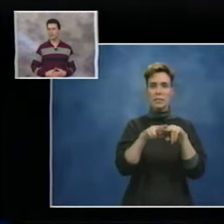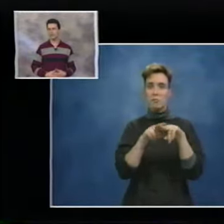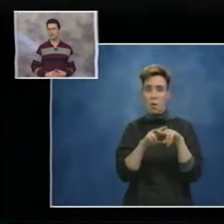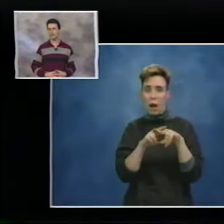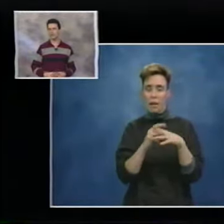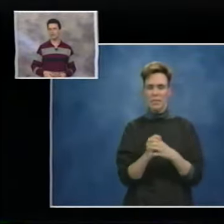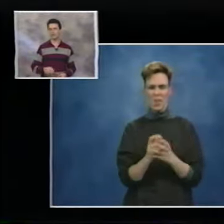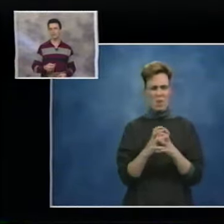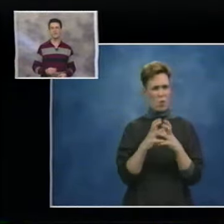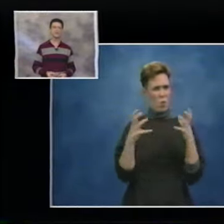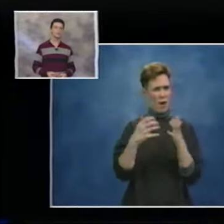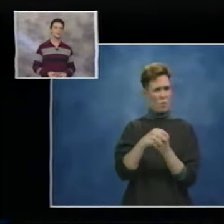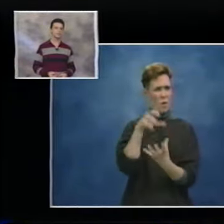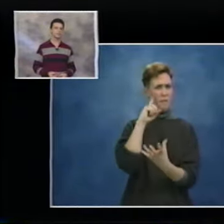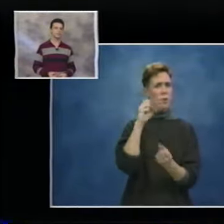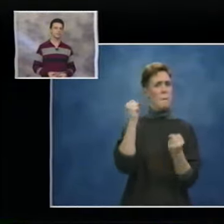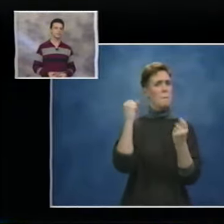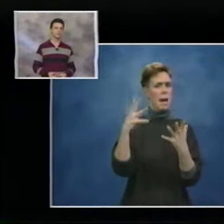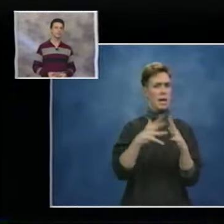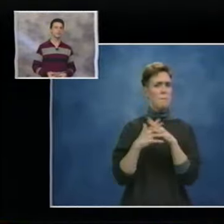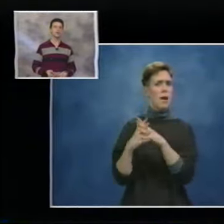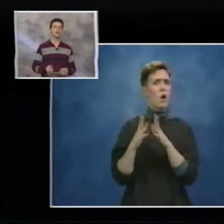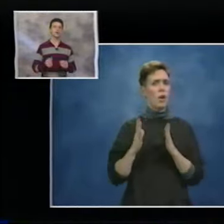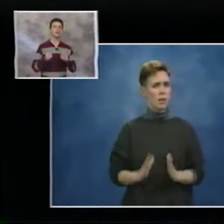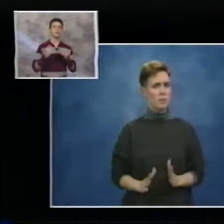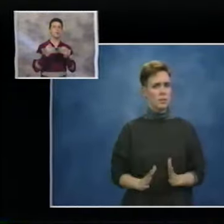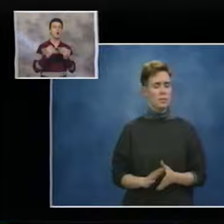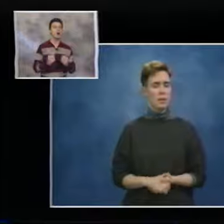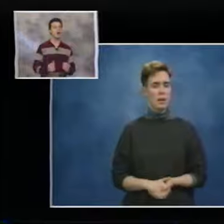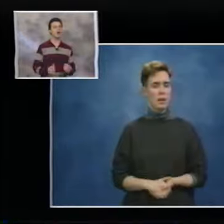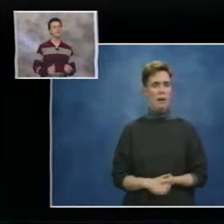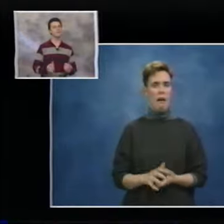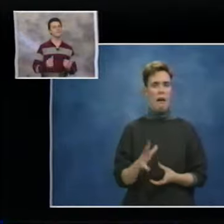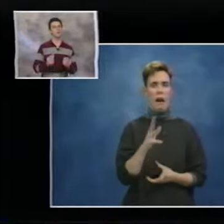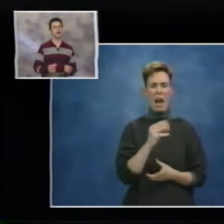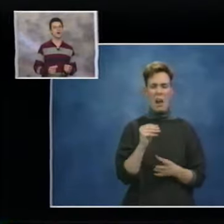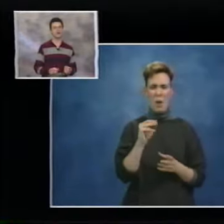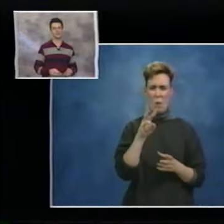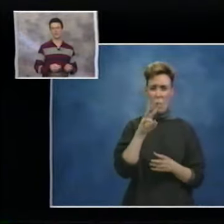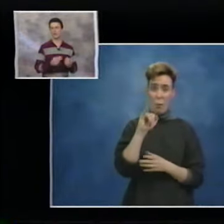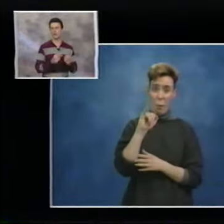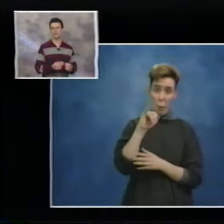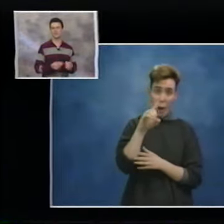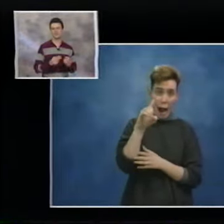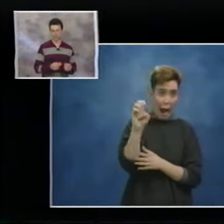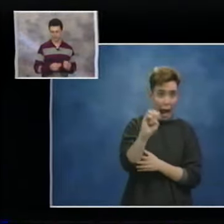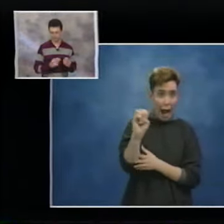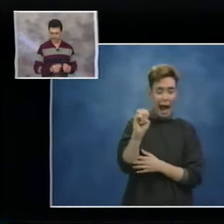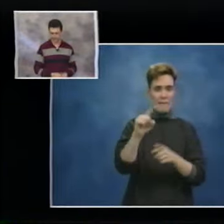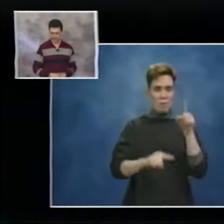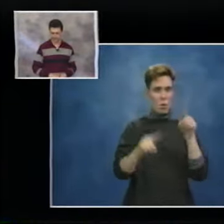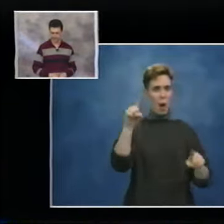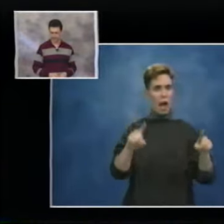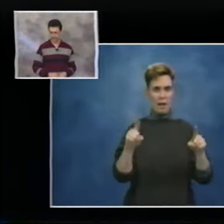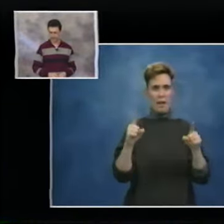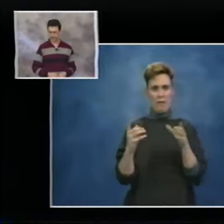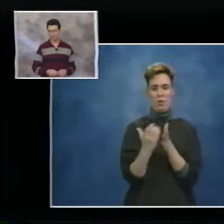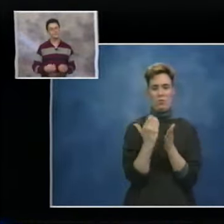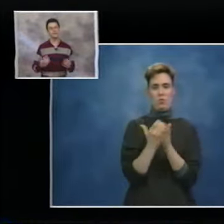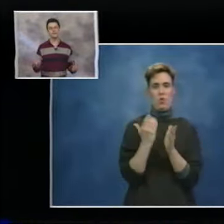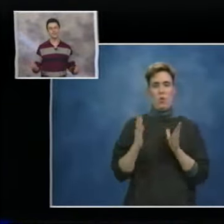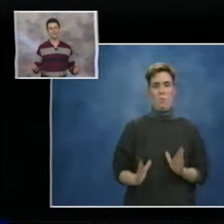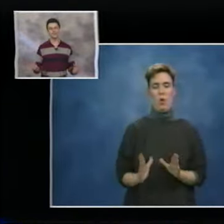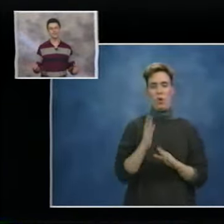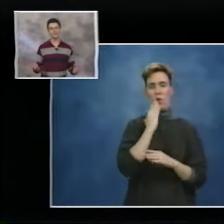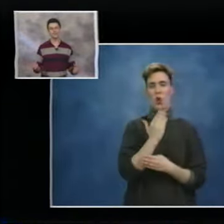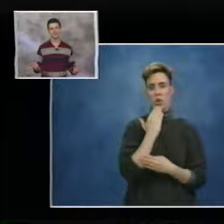great wealth for many Americans, and a wide variety of consumer goods. For